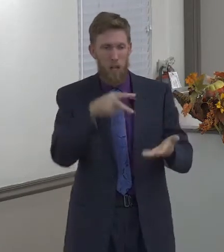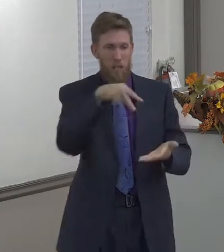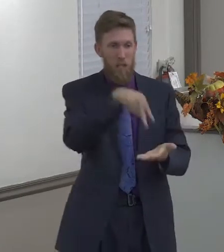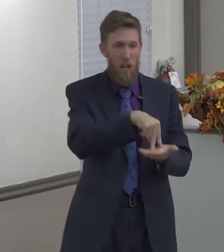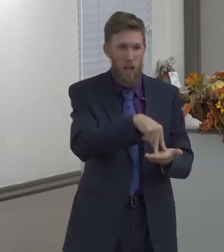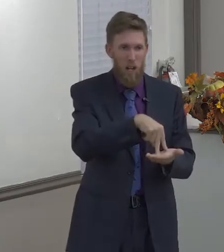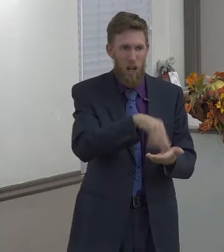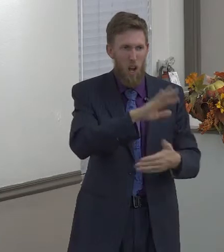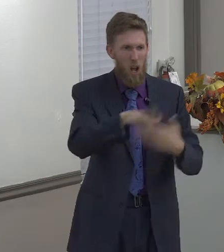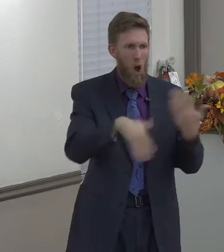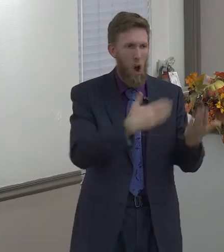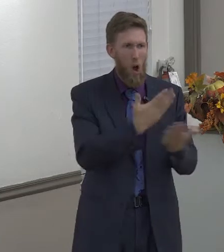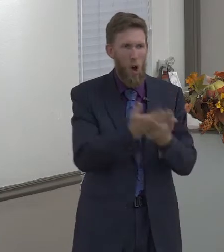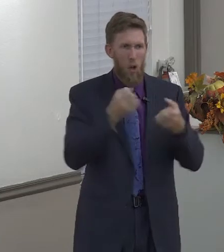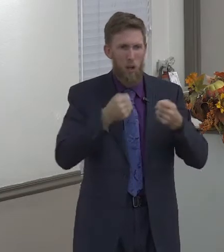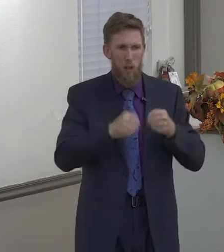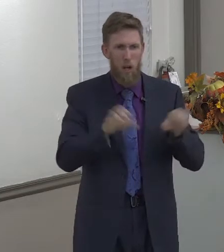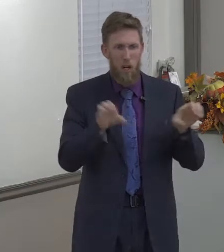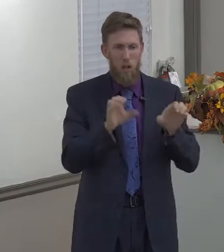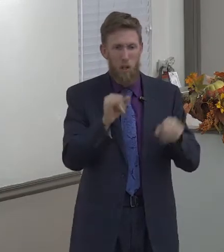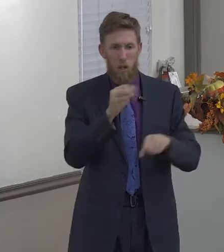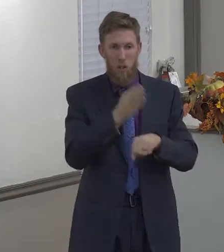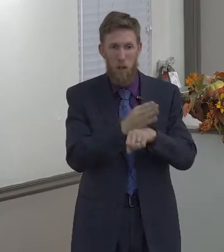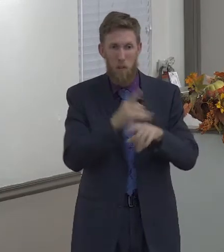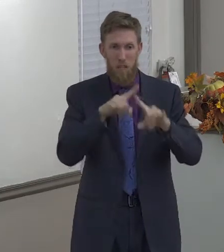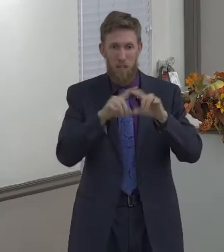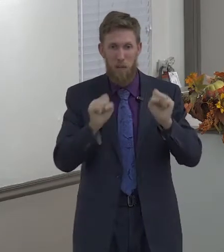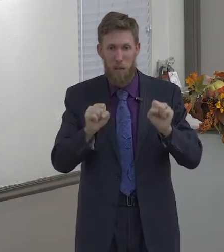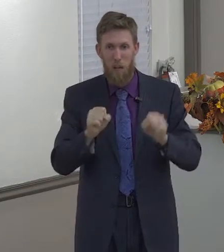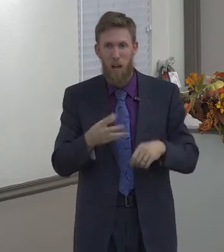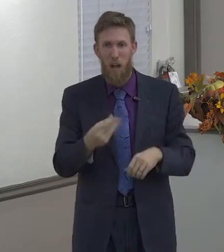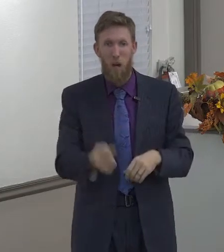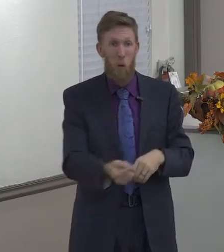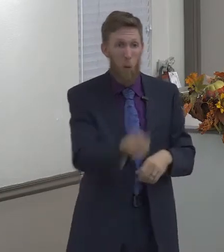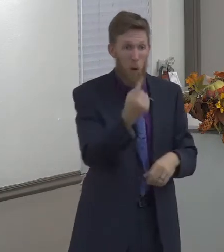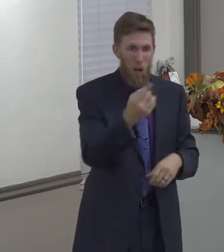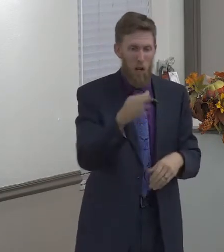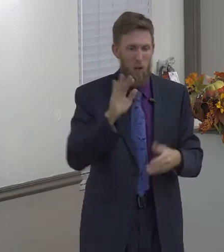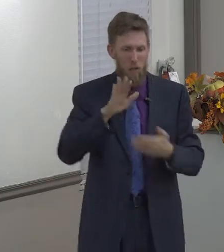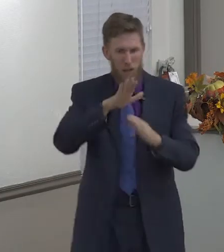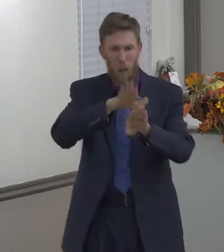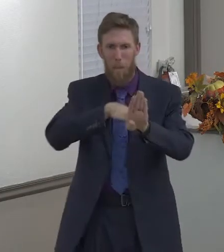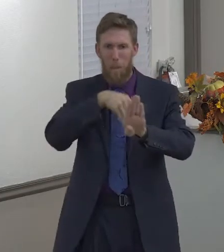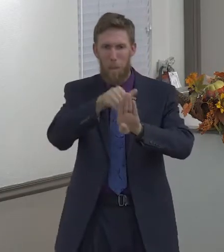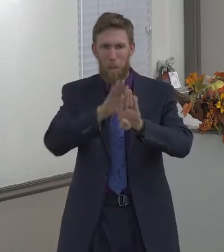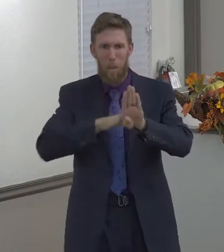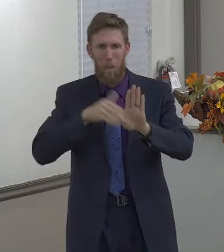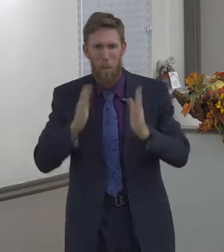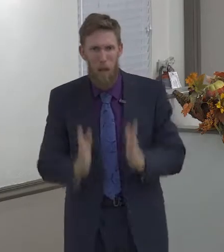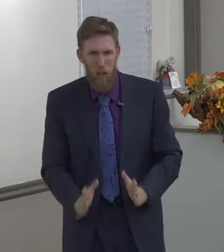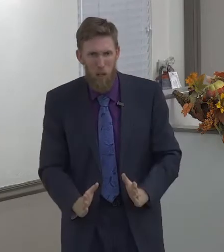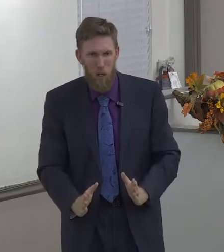said, that lady's doing the drywall repair. What are you going to do?